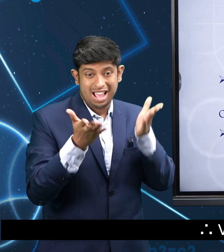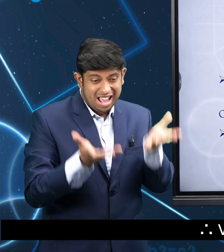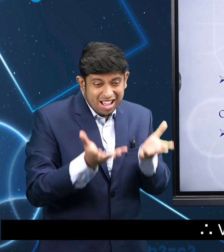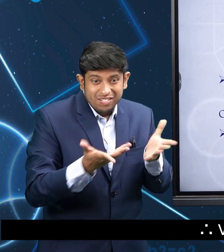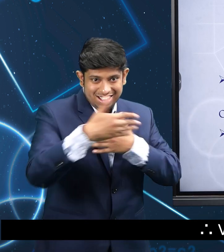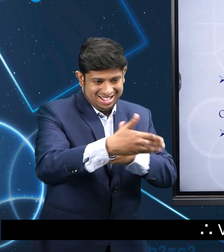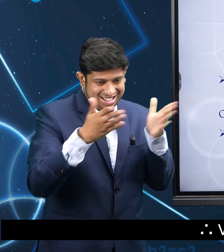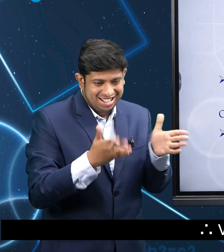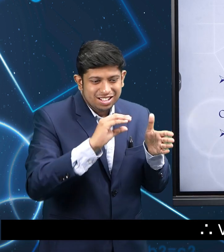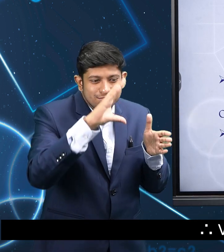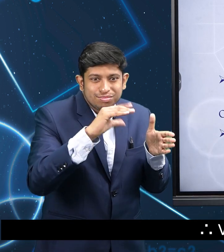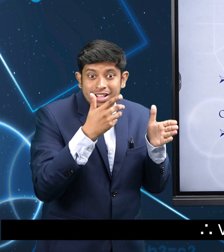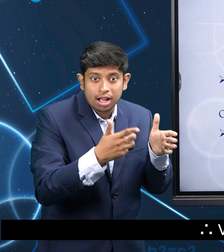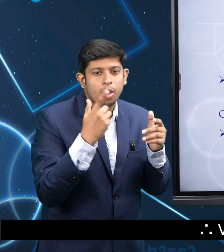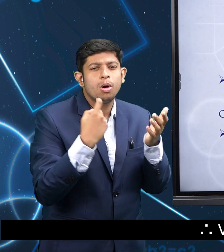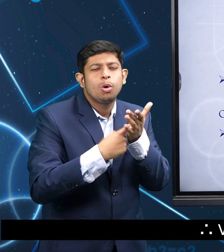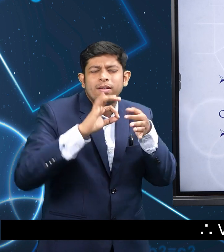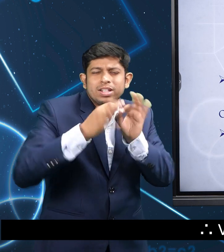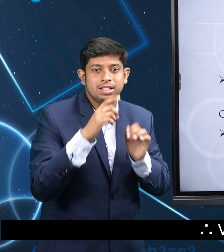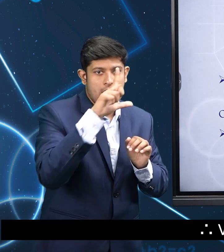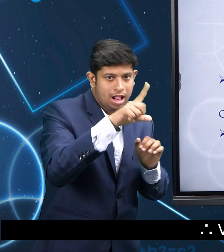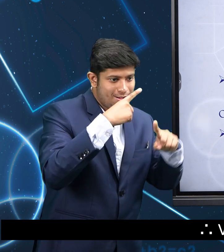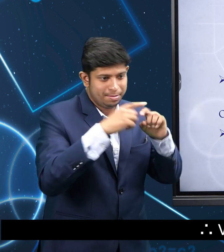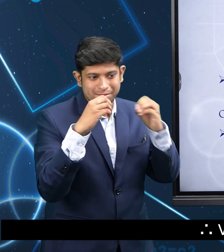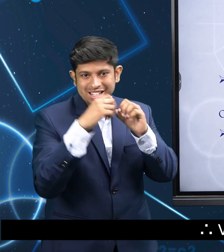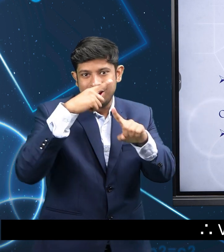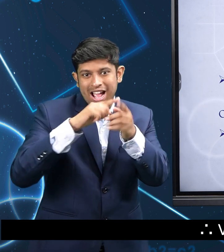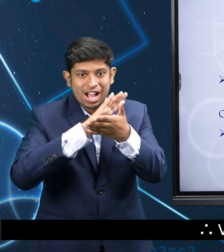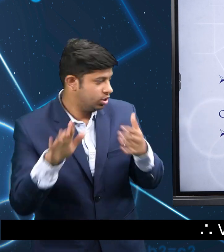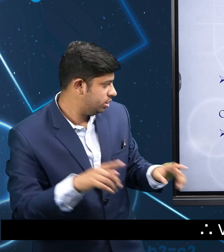Volume of cuboid is equal to L into B into H.